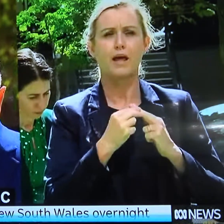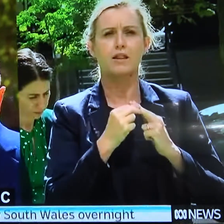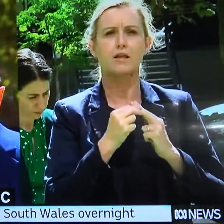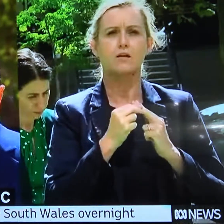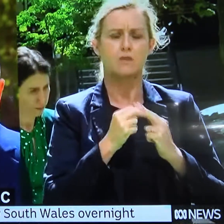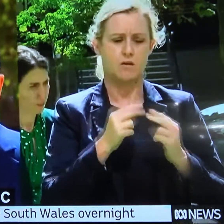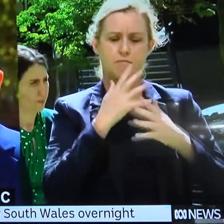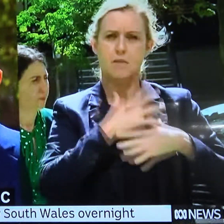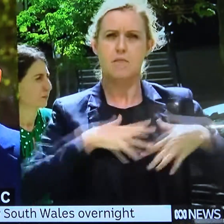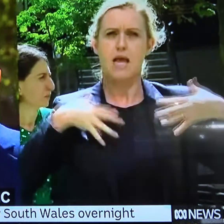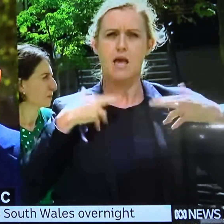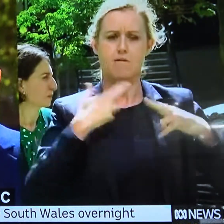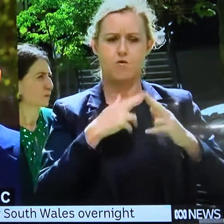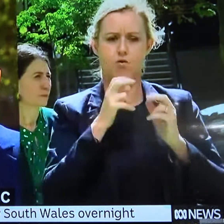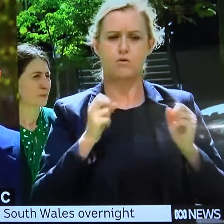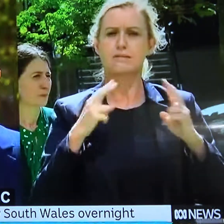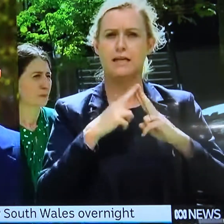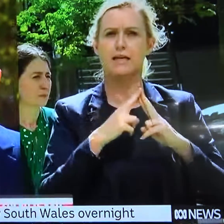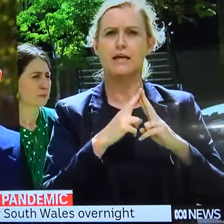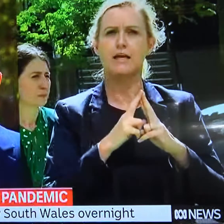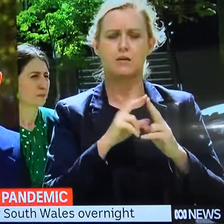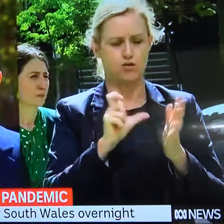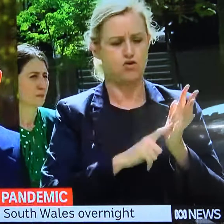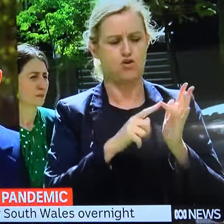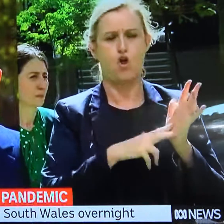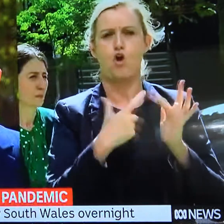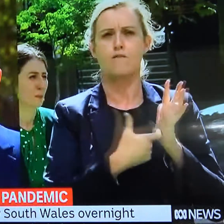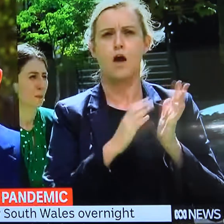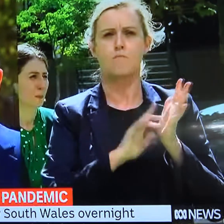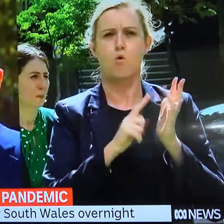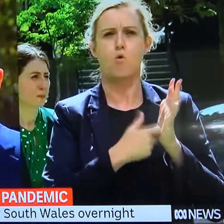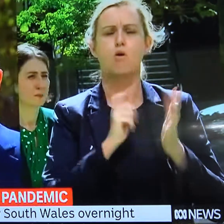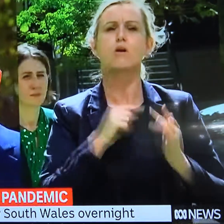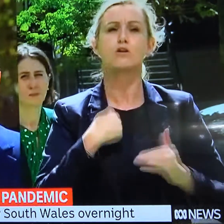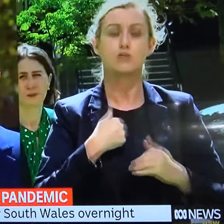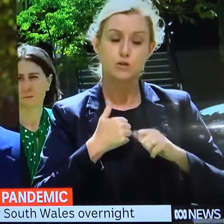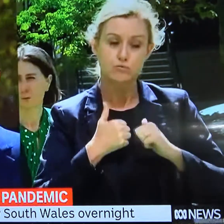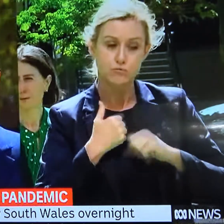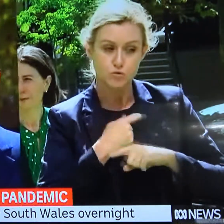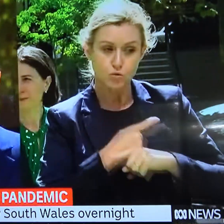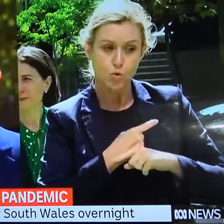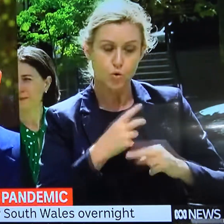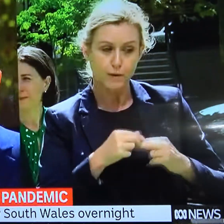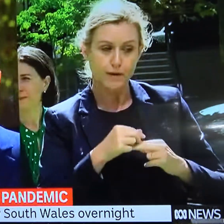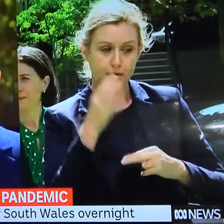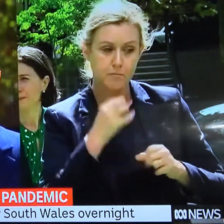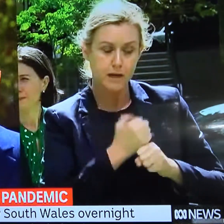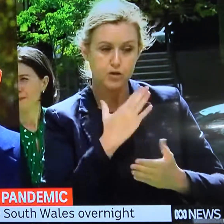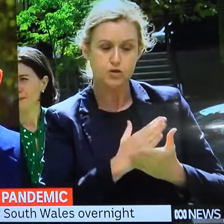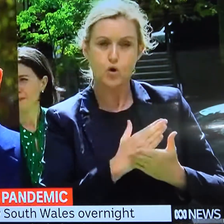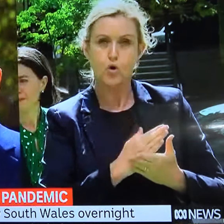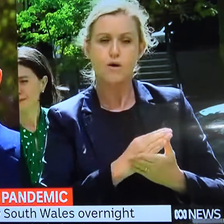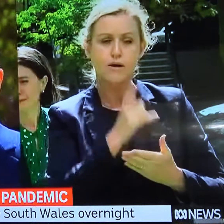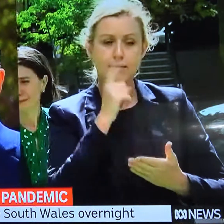has confirmed that essential workers are being issued with permits to be able to park free in their